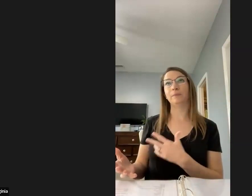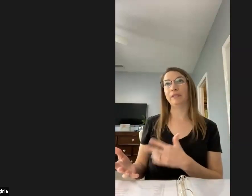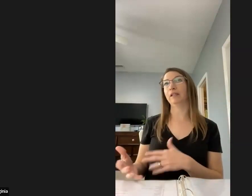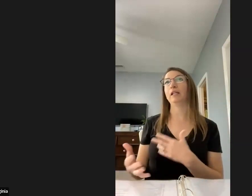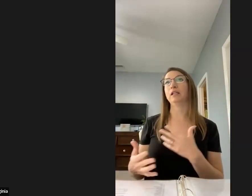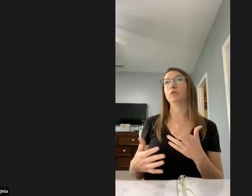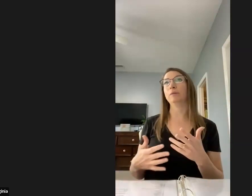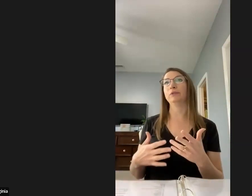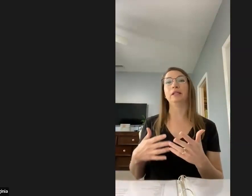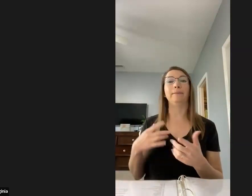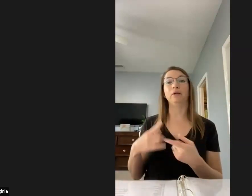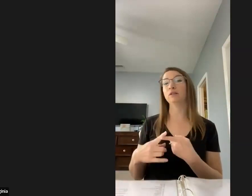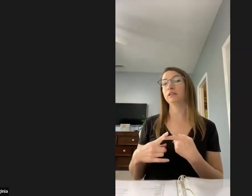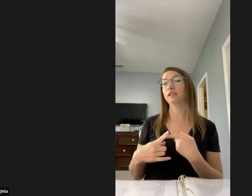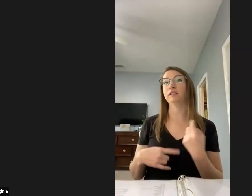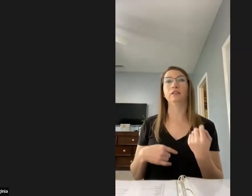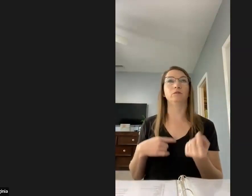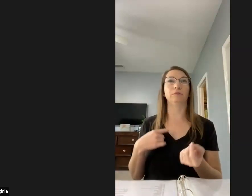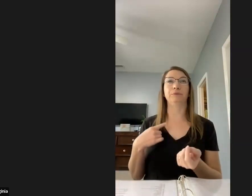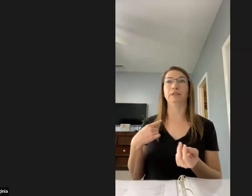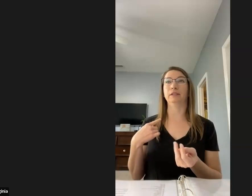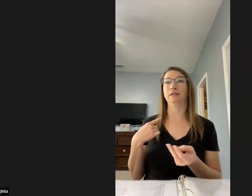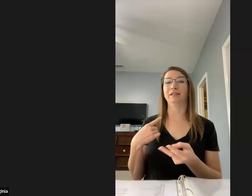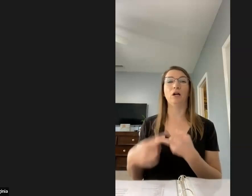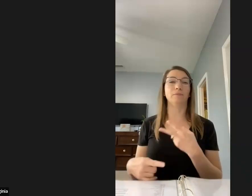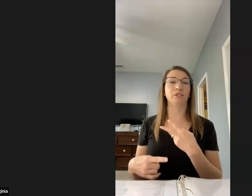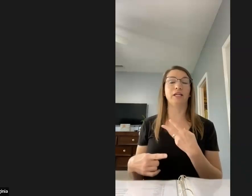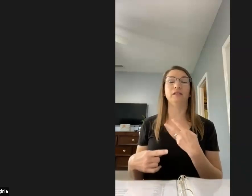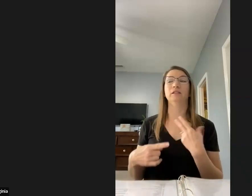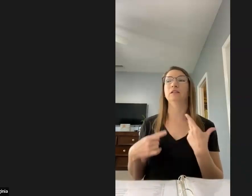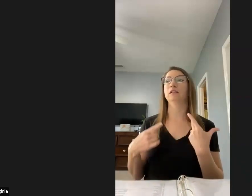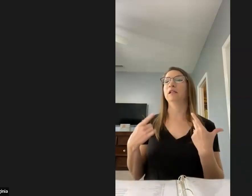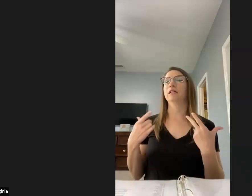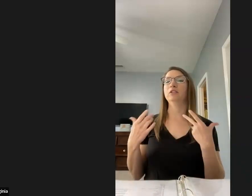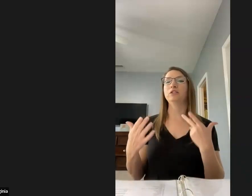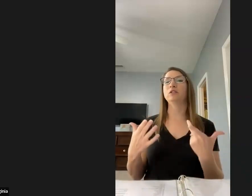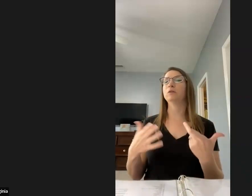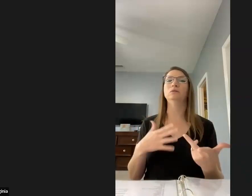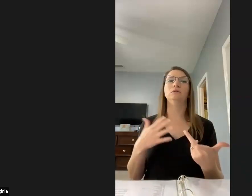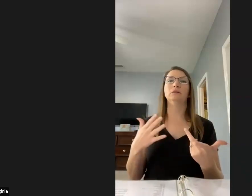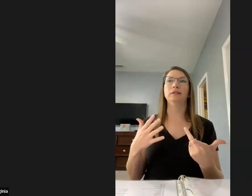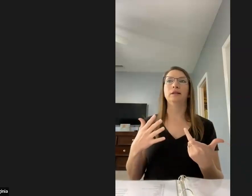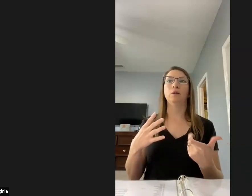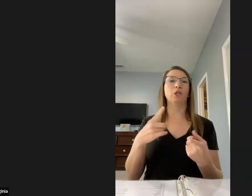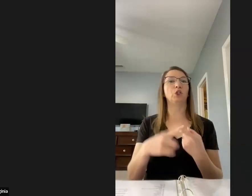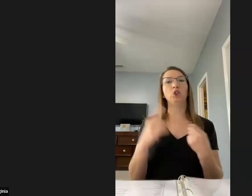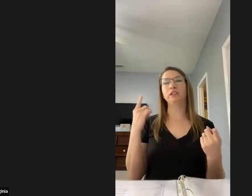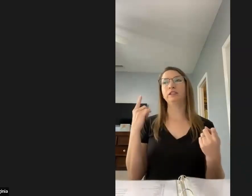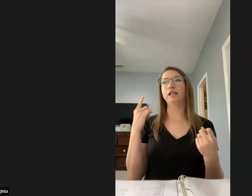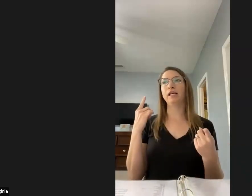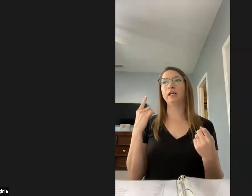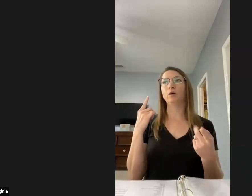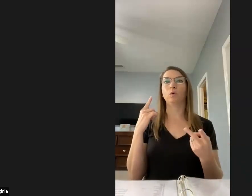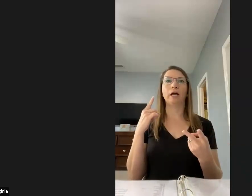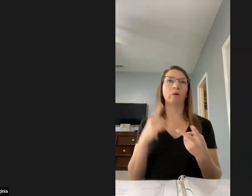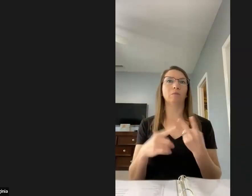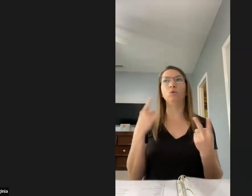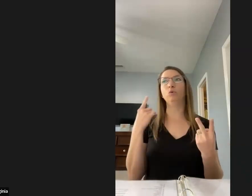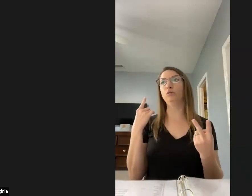something. Like it could represent a person, it could represent an object. It just shows what it looks like, how it moves.